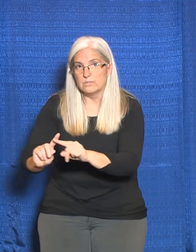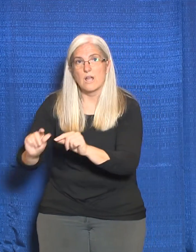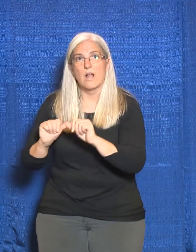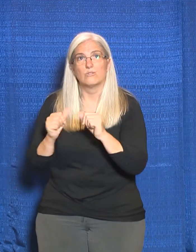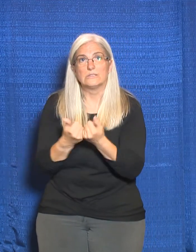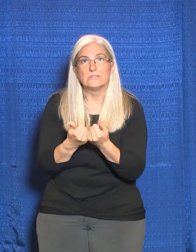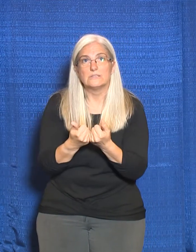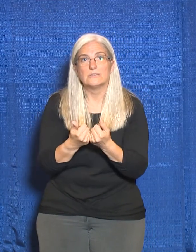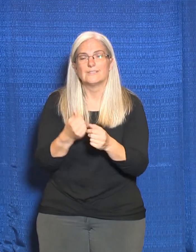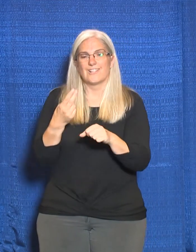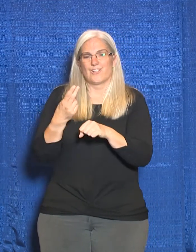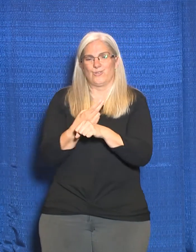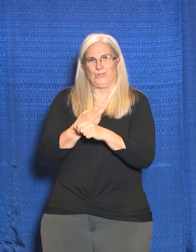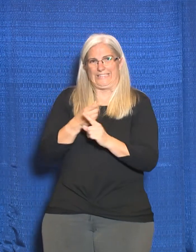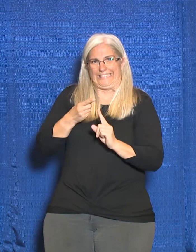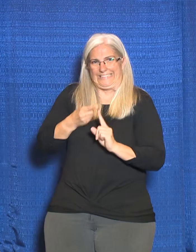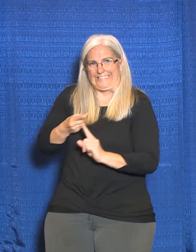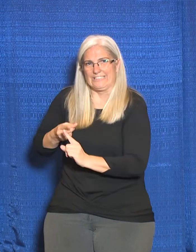numbers.